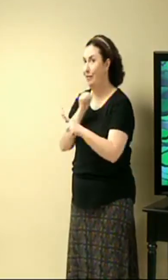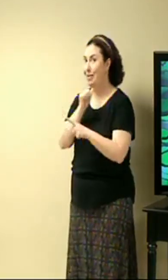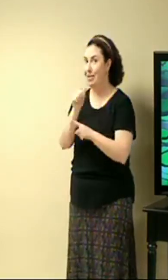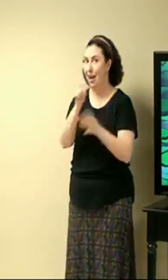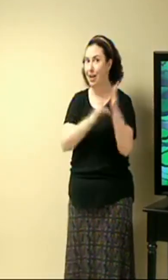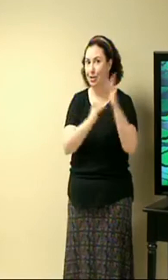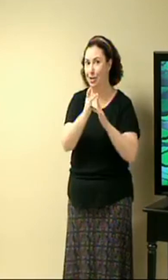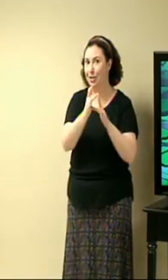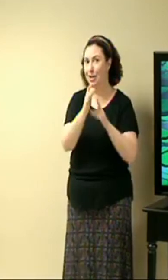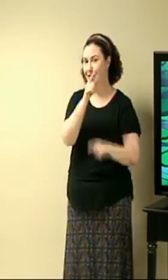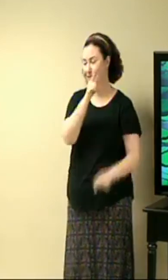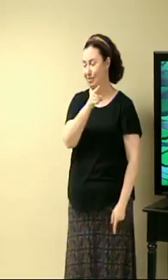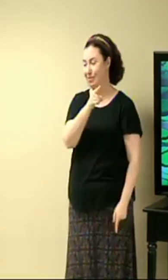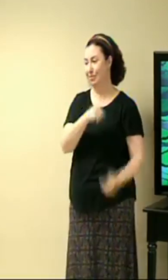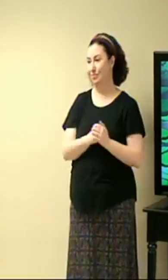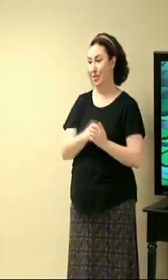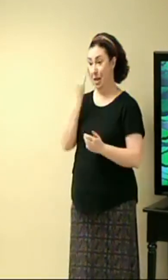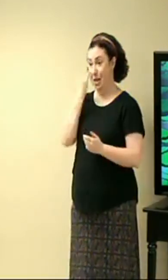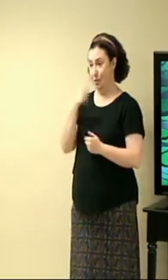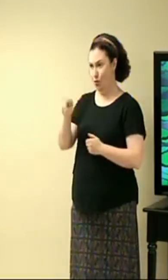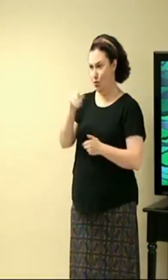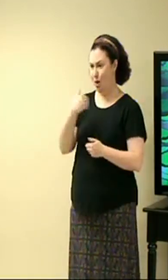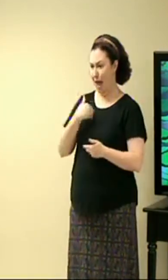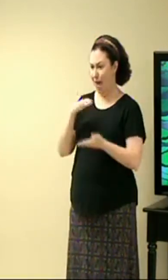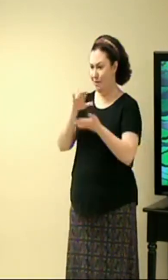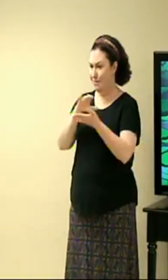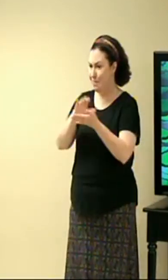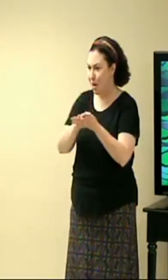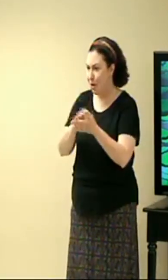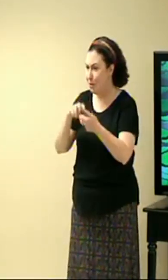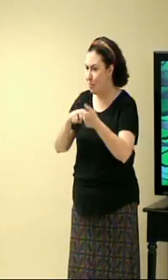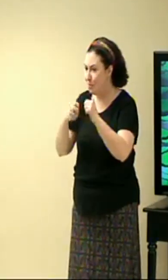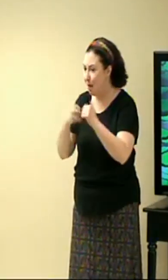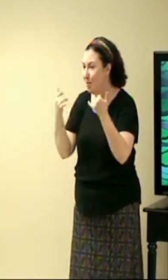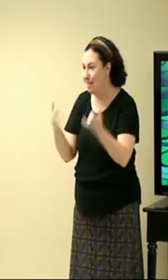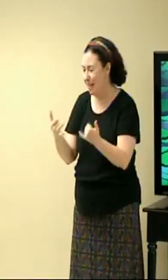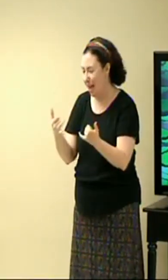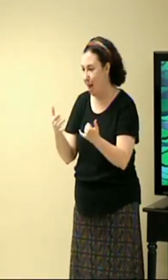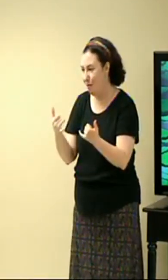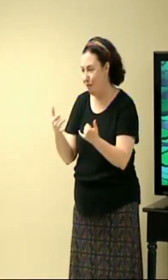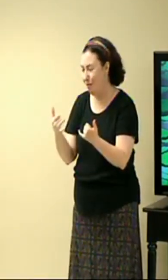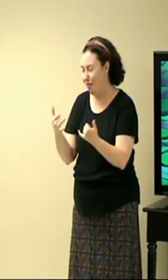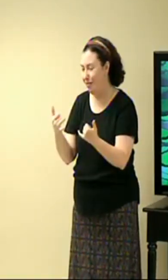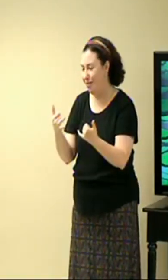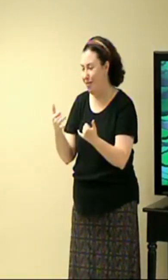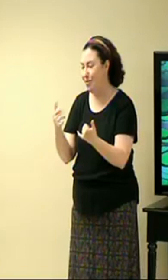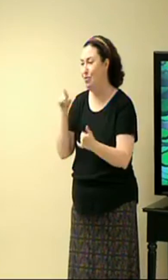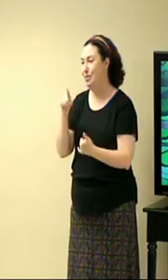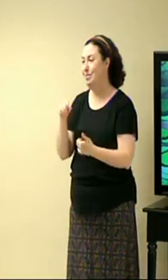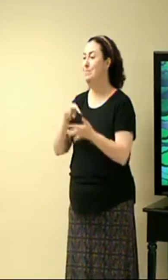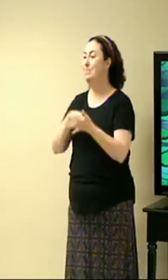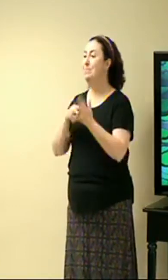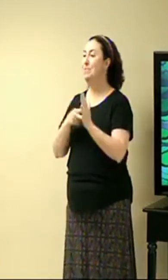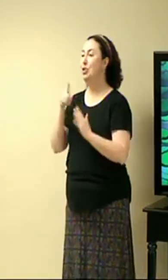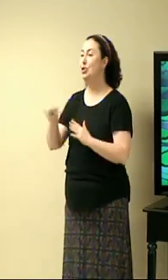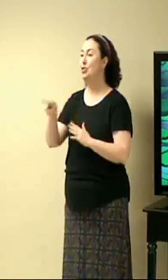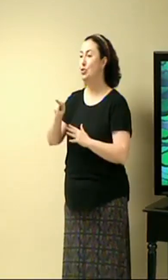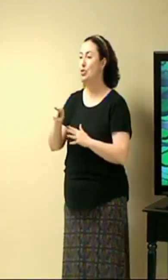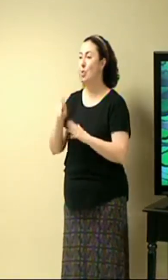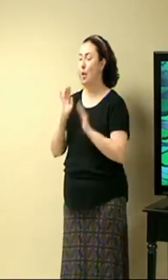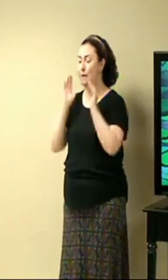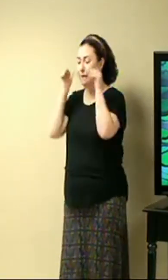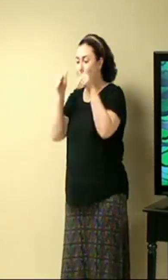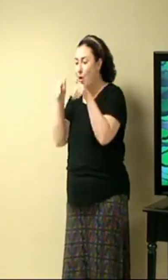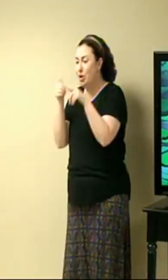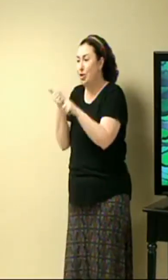issue right now, if you really dig down into it, the root of every issue is a worship issue. And all of us are guilty. The one